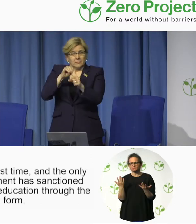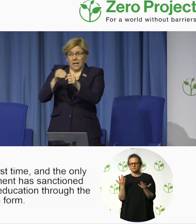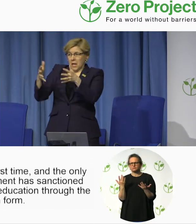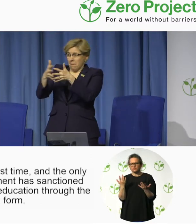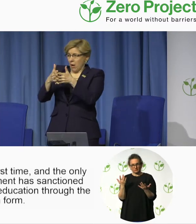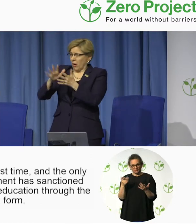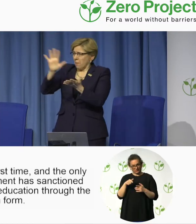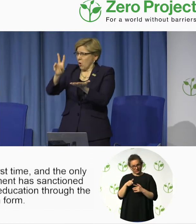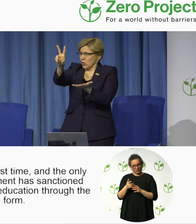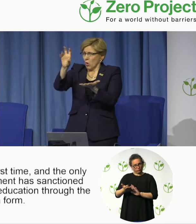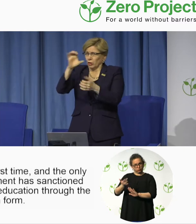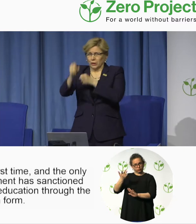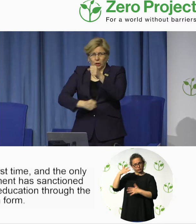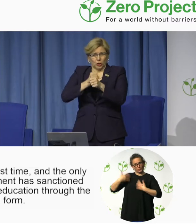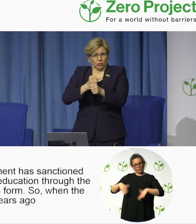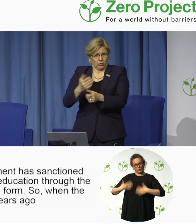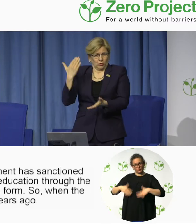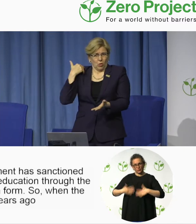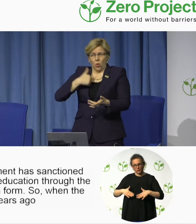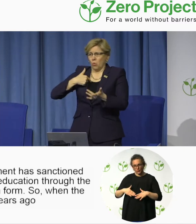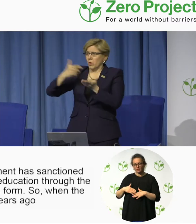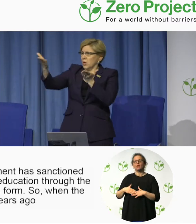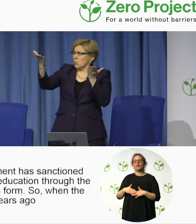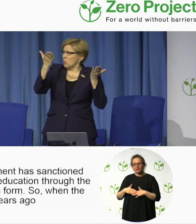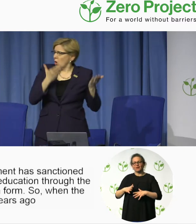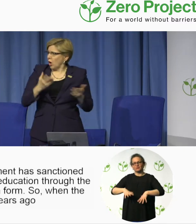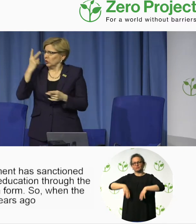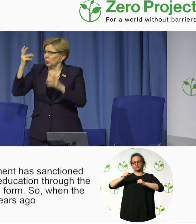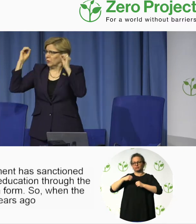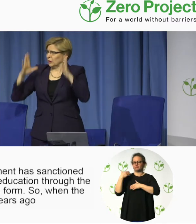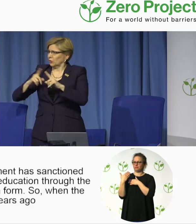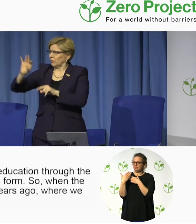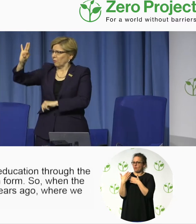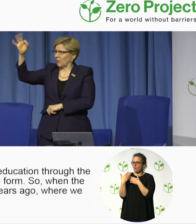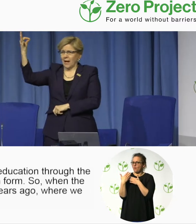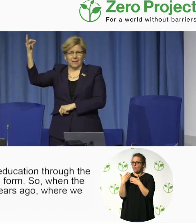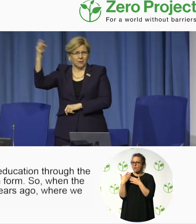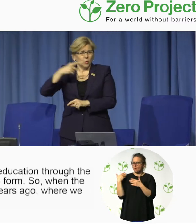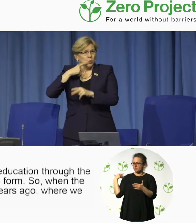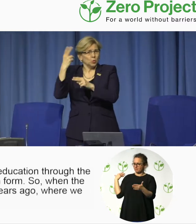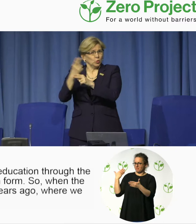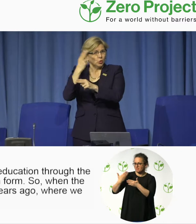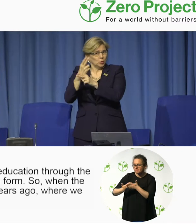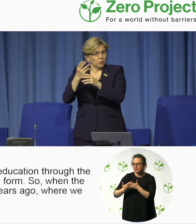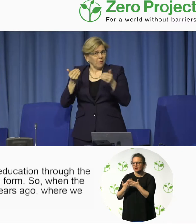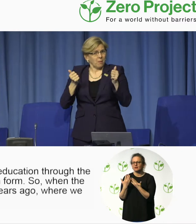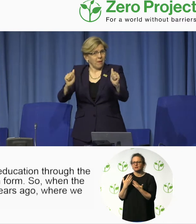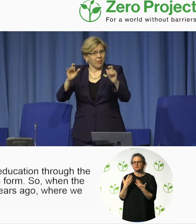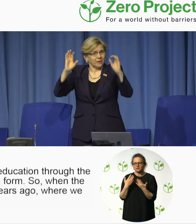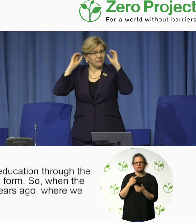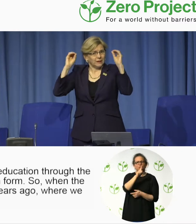So when Gallaudet was first founded, this was about 200 years ago, where we brought two educators from